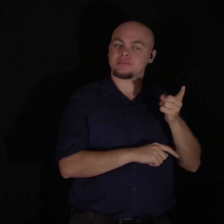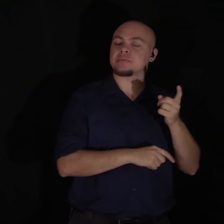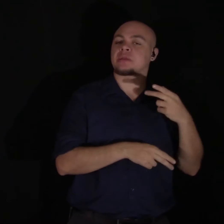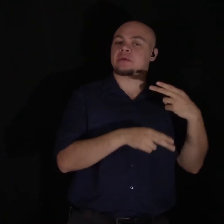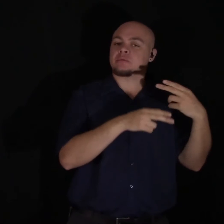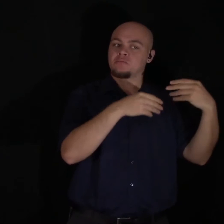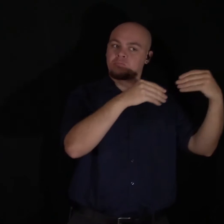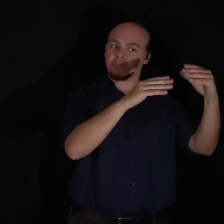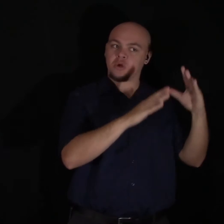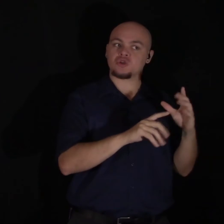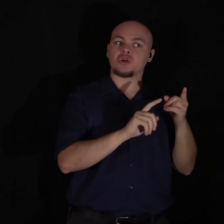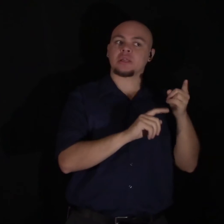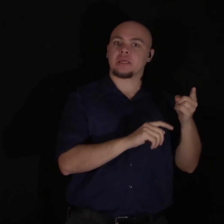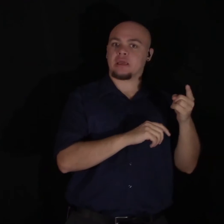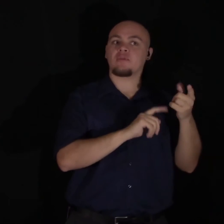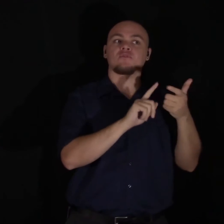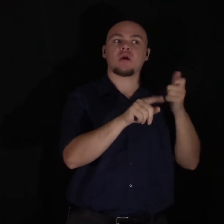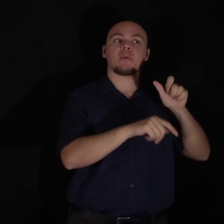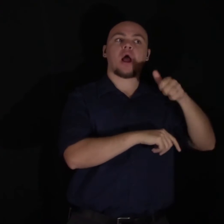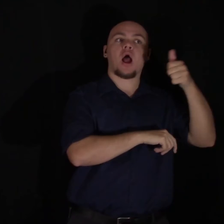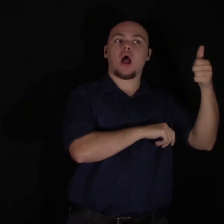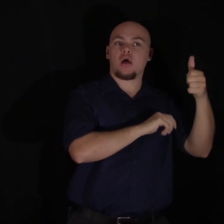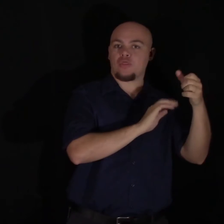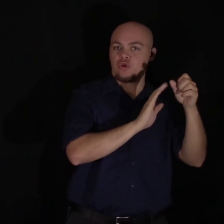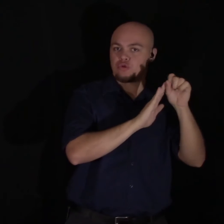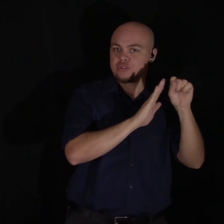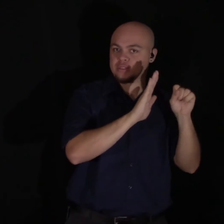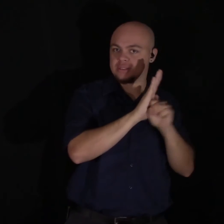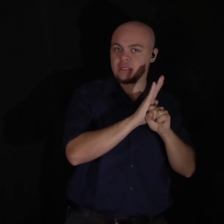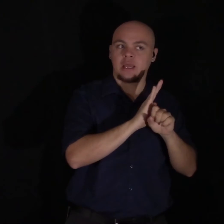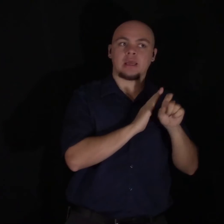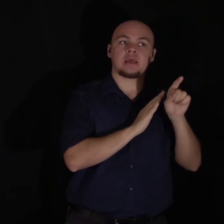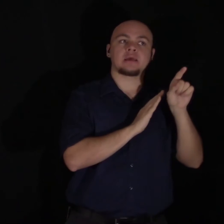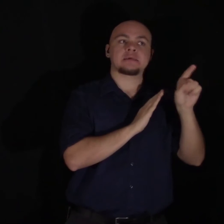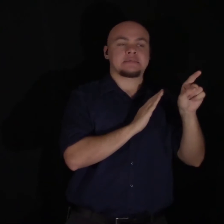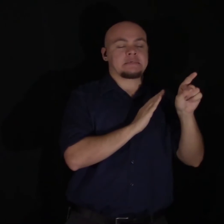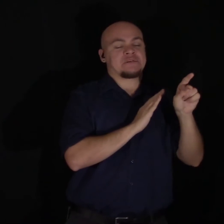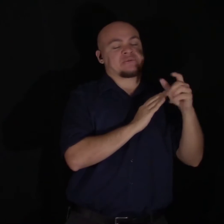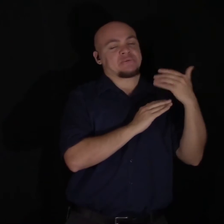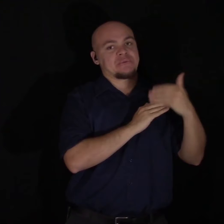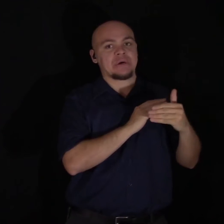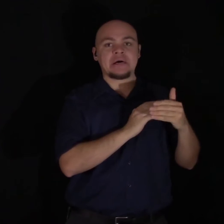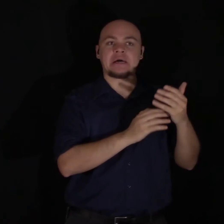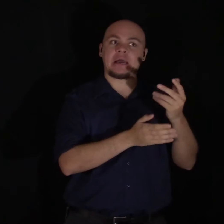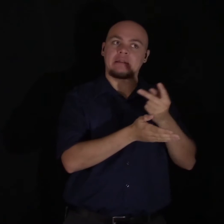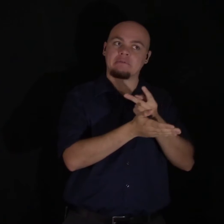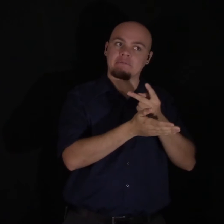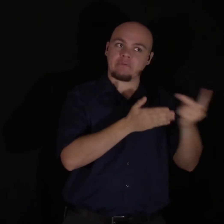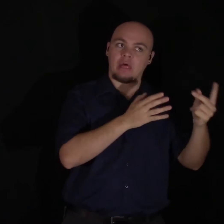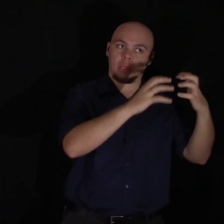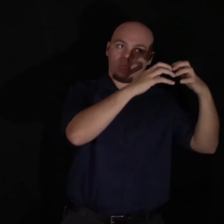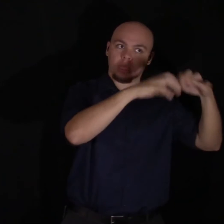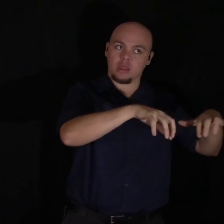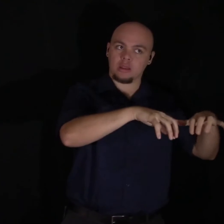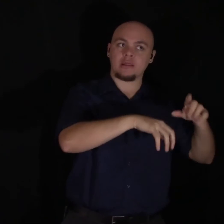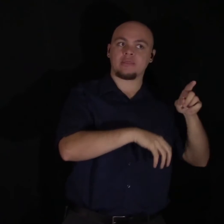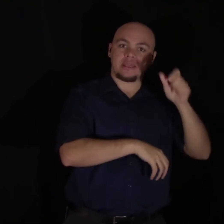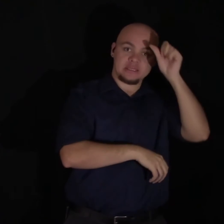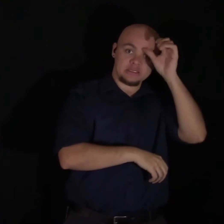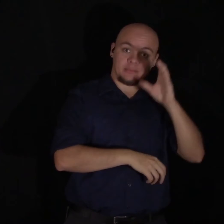state, fell, with numerous mischances, into poverty. This man, whose name was Beaufort, was